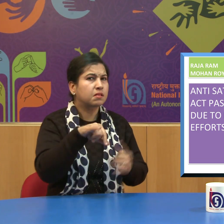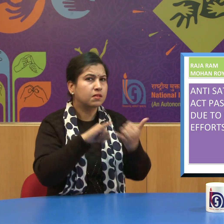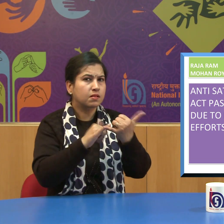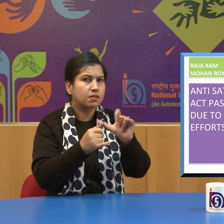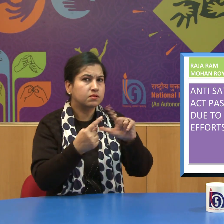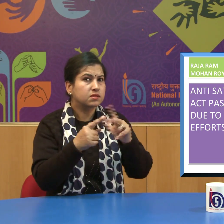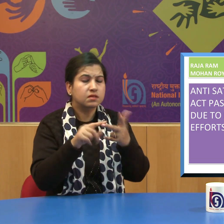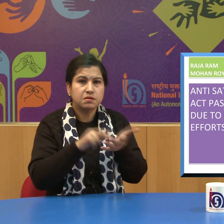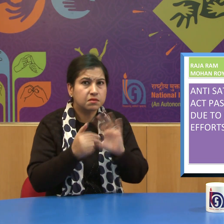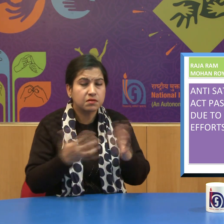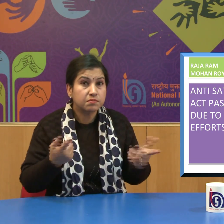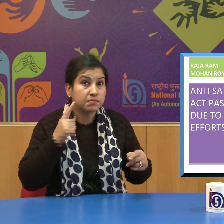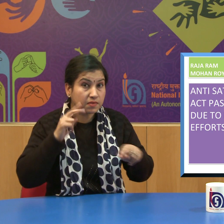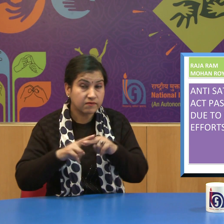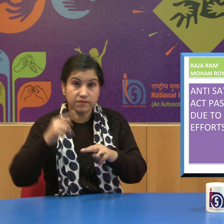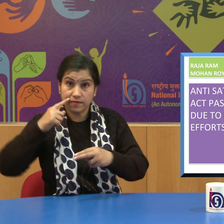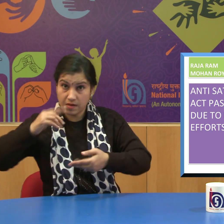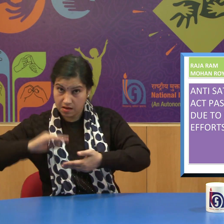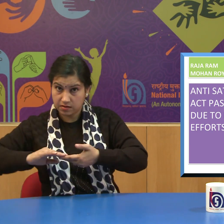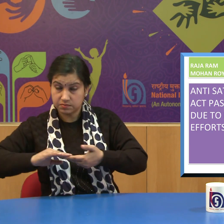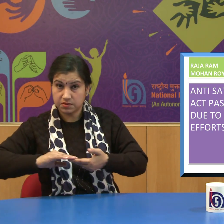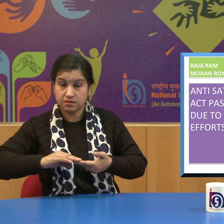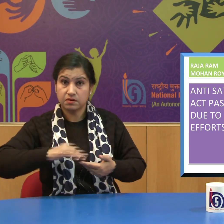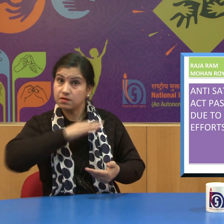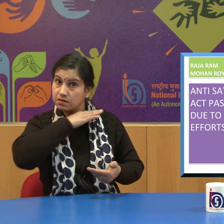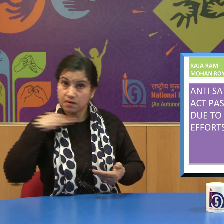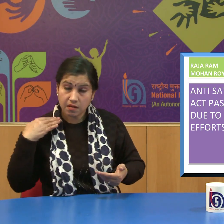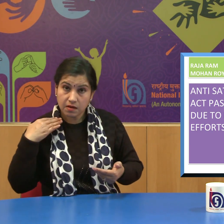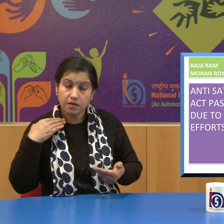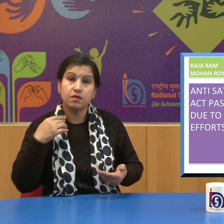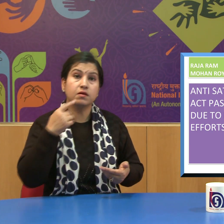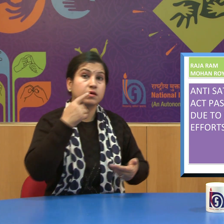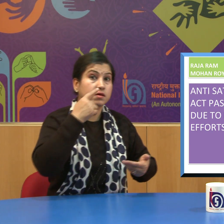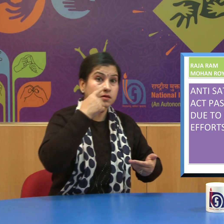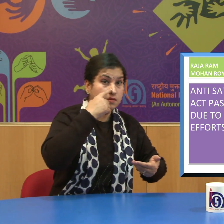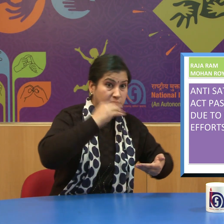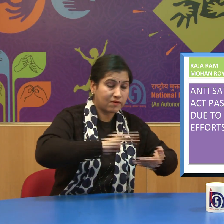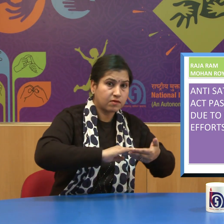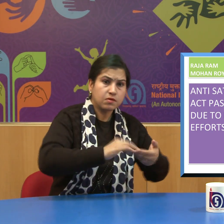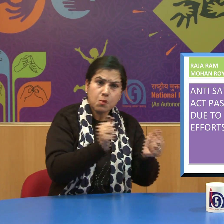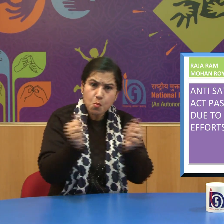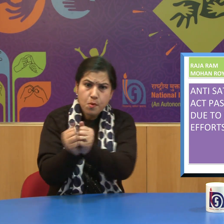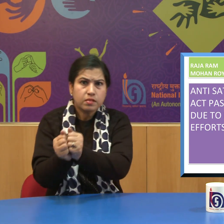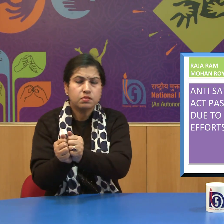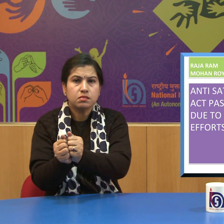This act prohibited the burning of Hindu women with their dead